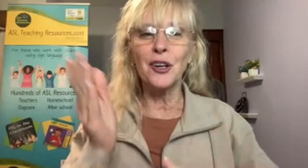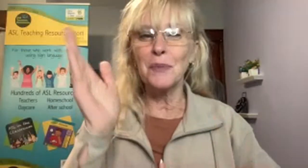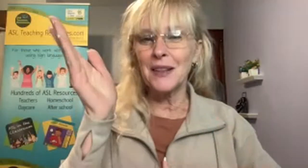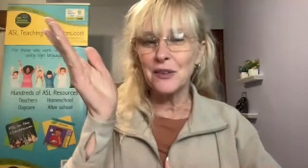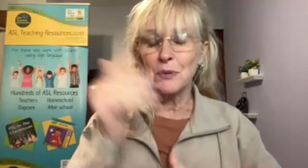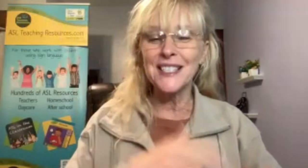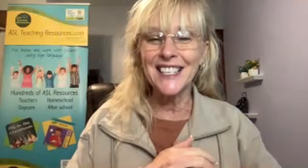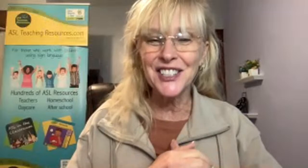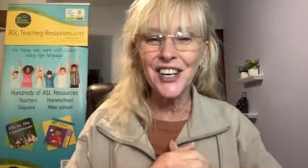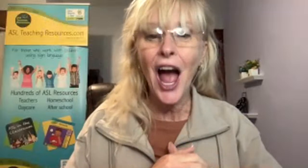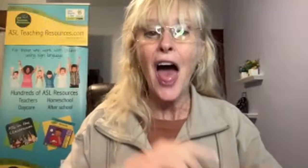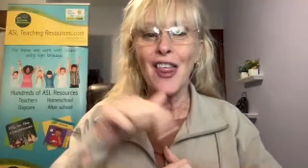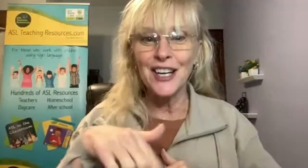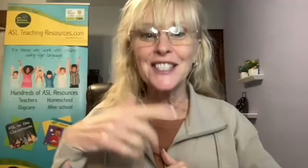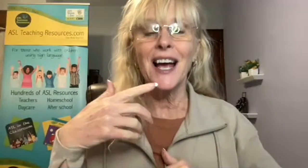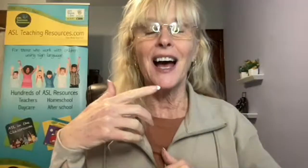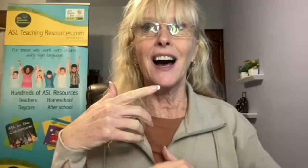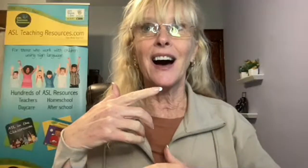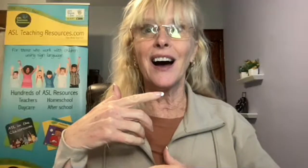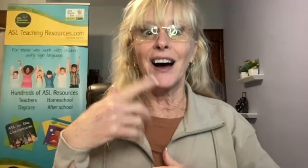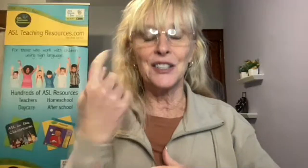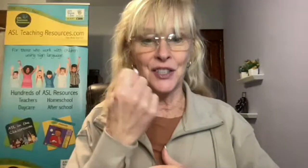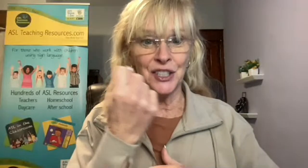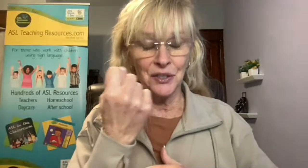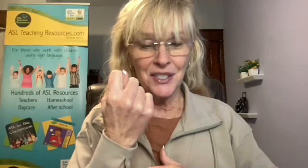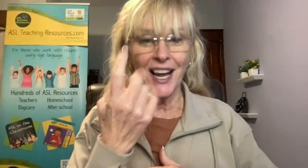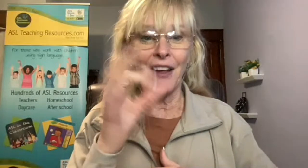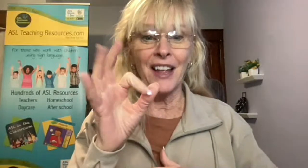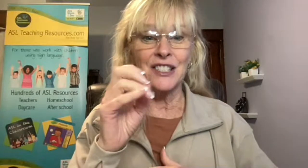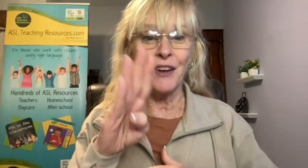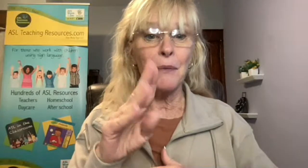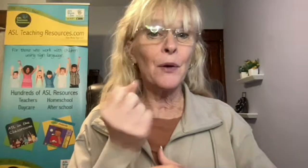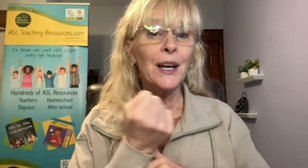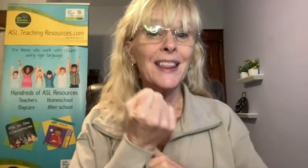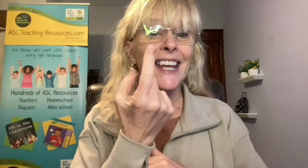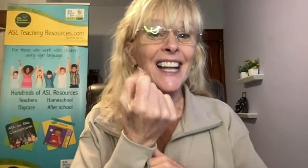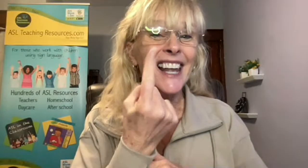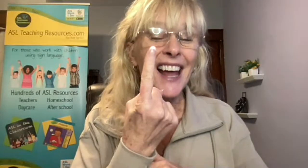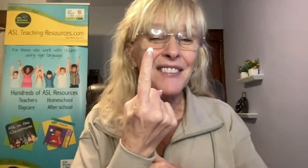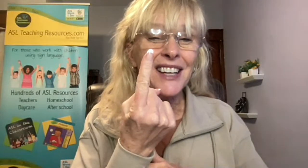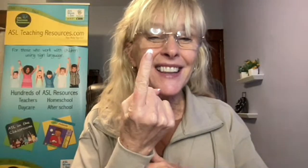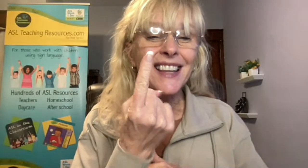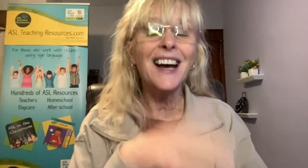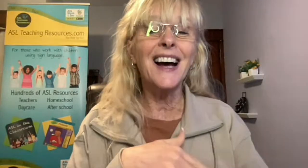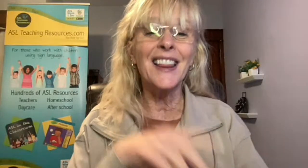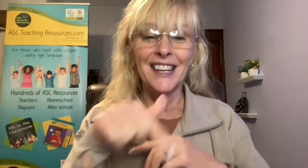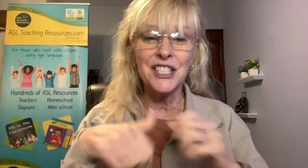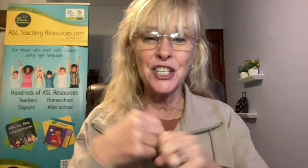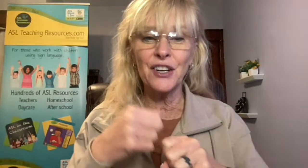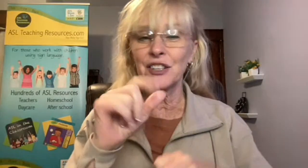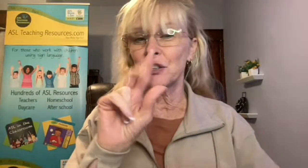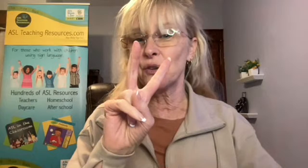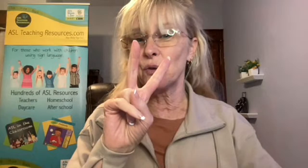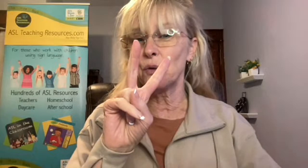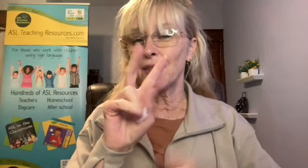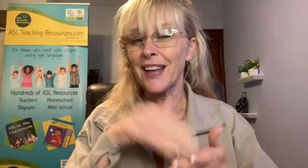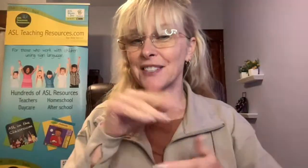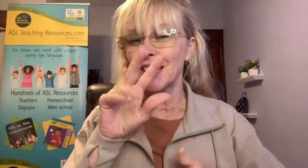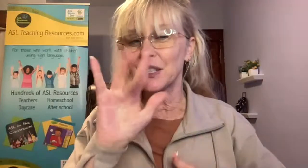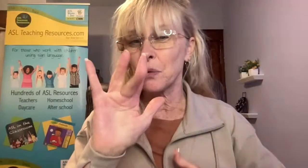be their presenter this the Tuesday. That's February the 11th this year,